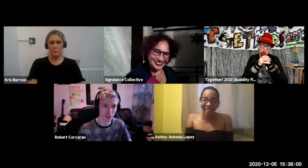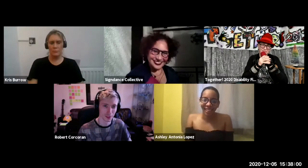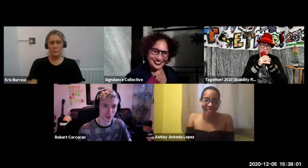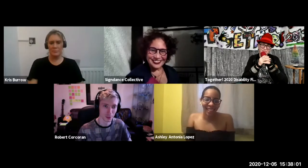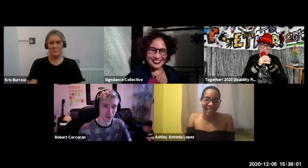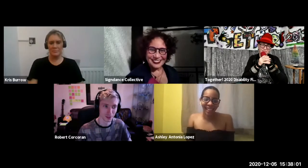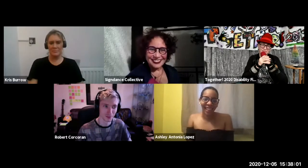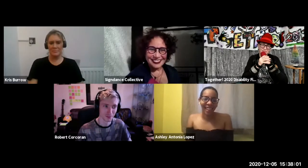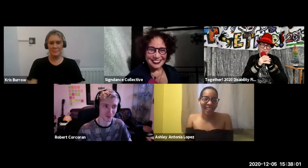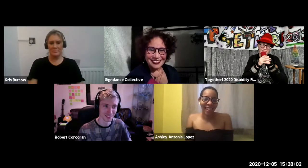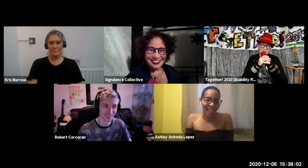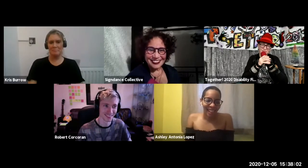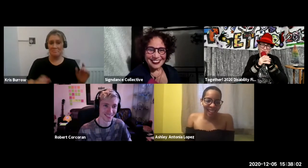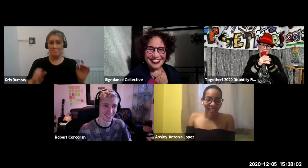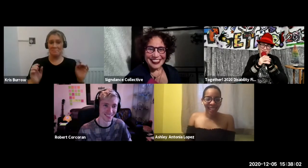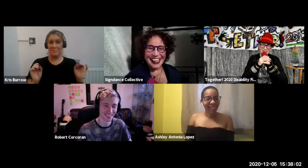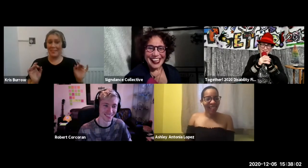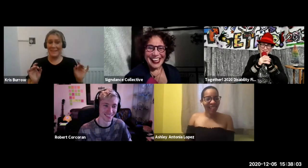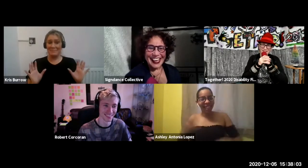There we go.